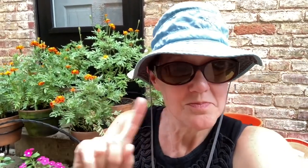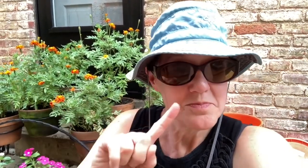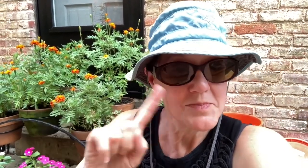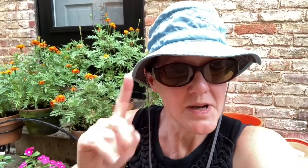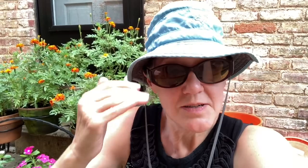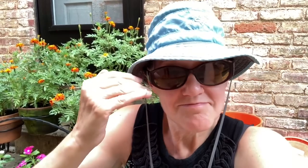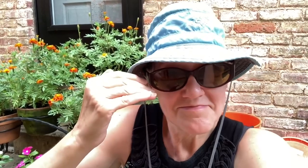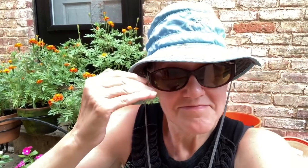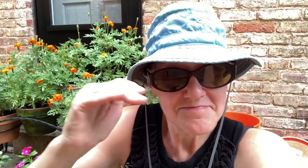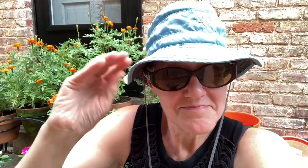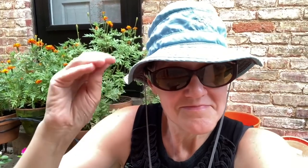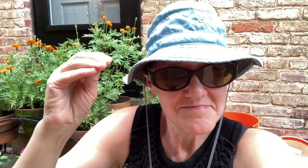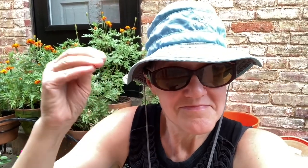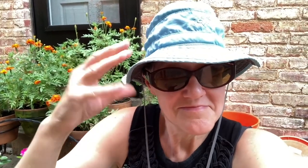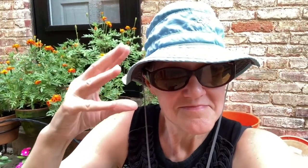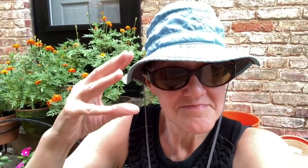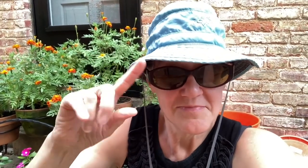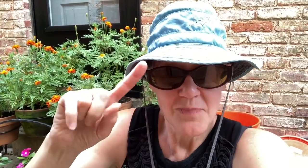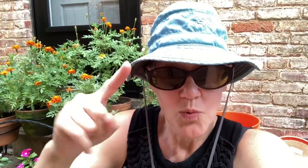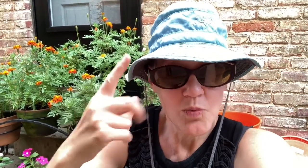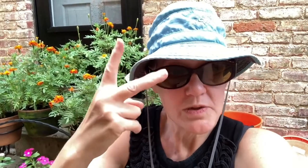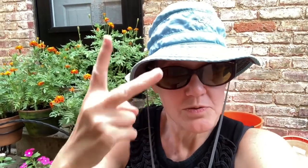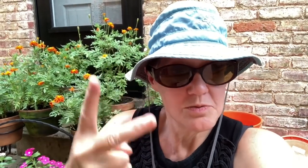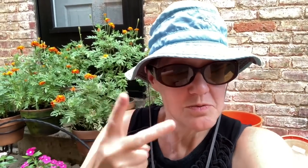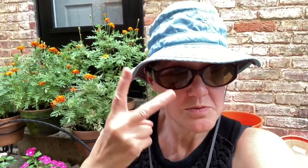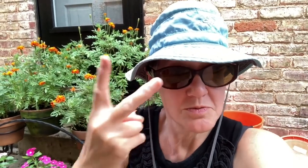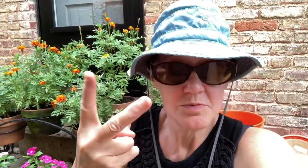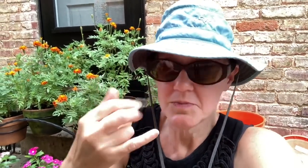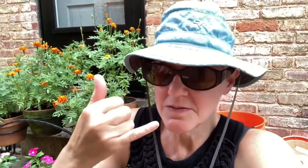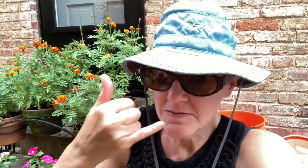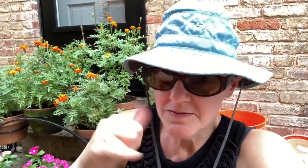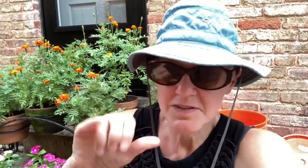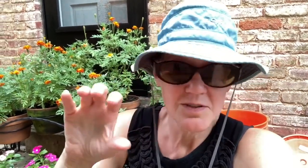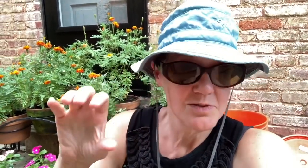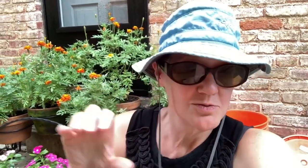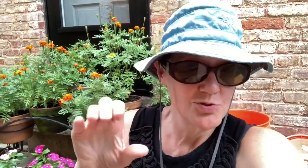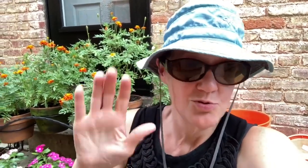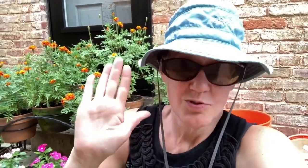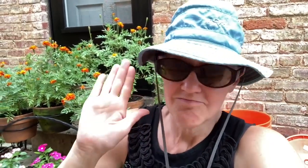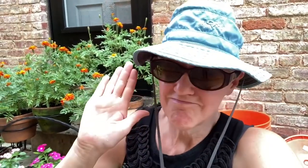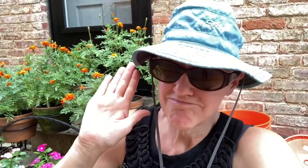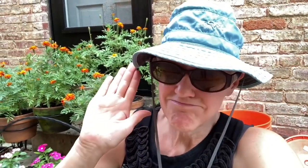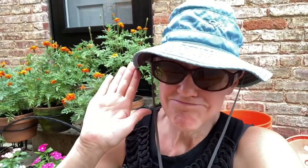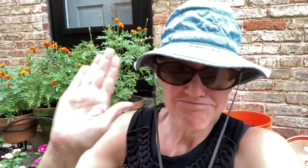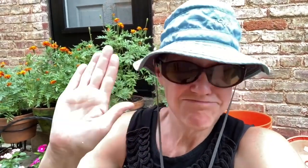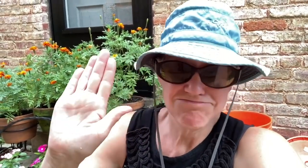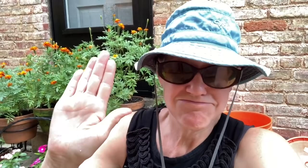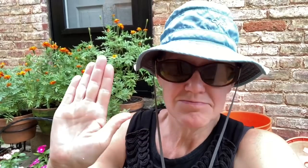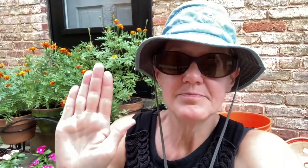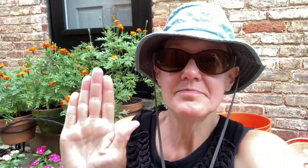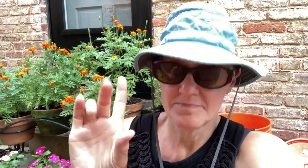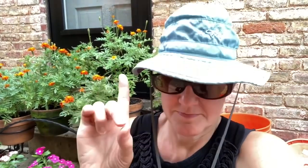houses. And they do get limited sun, only 2 hours a day, but they're still doing